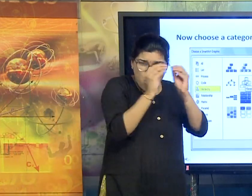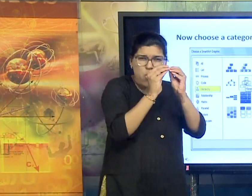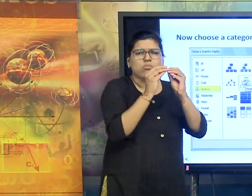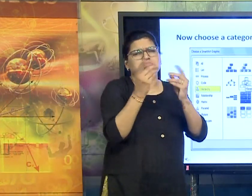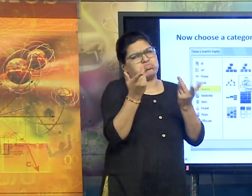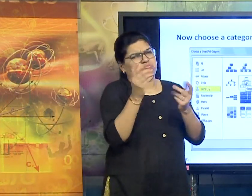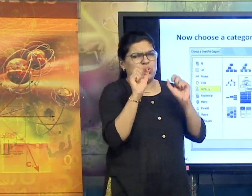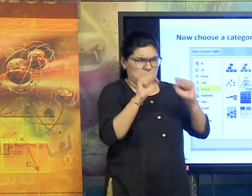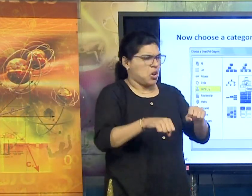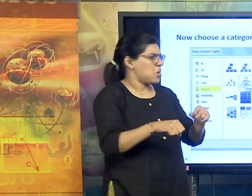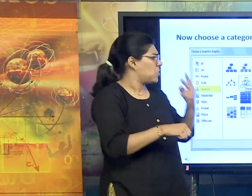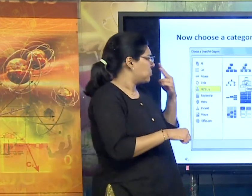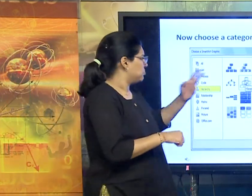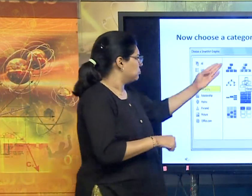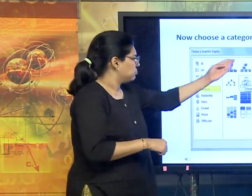There are more